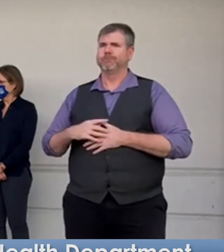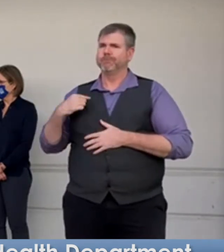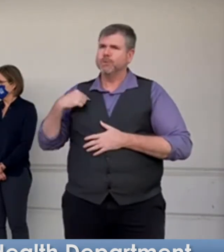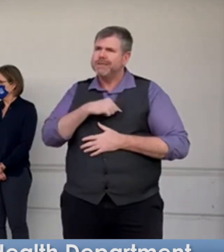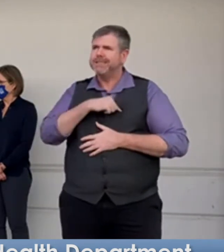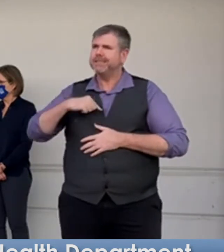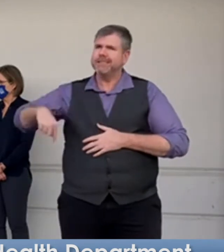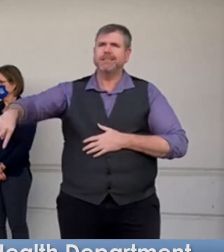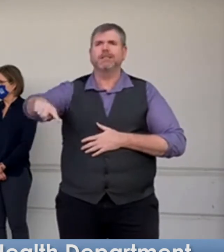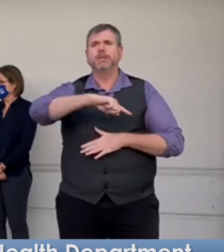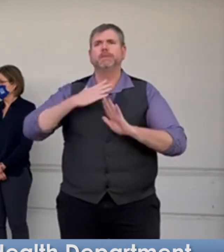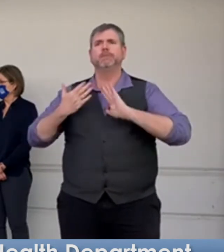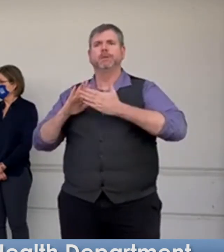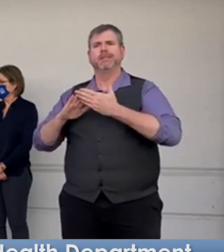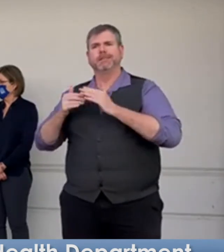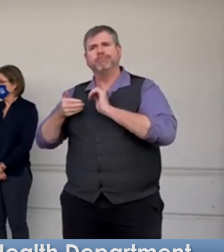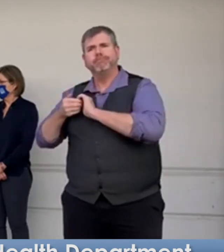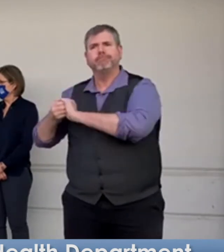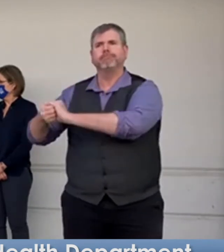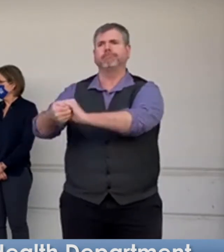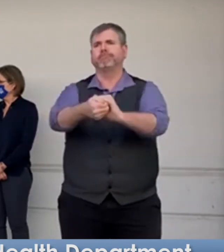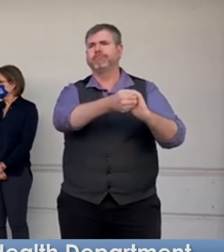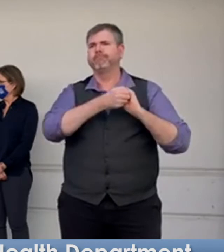line as we can. Thank you.